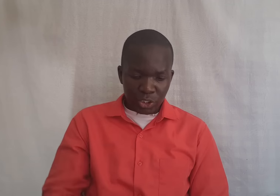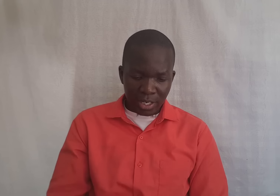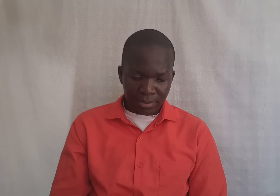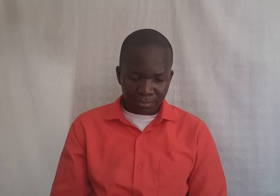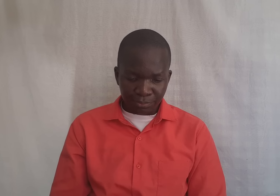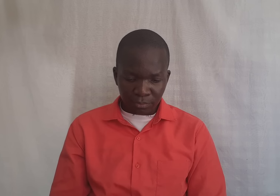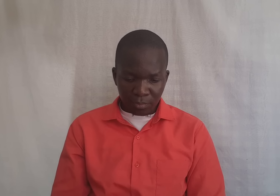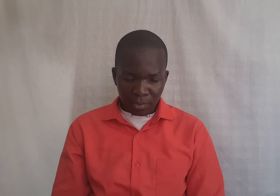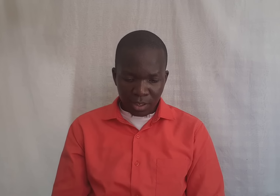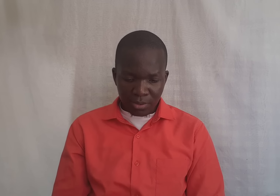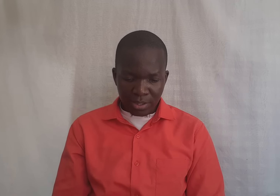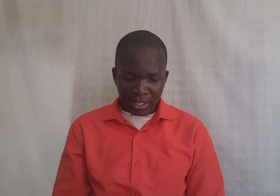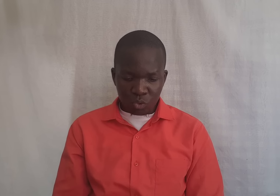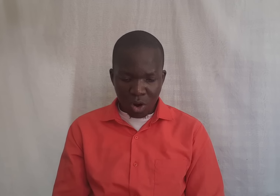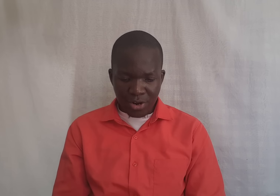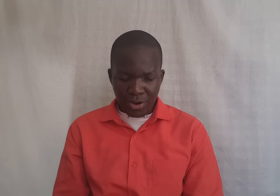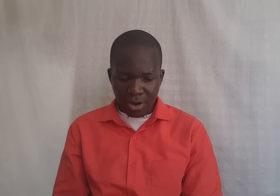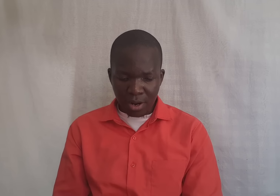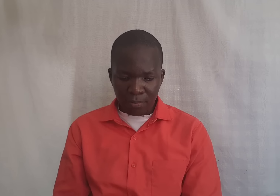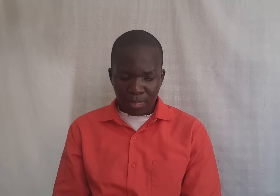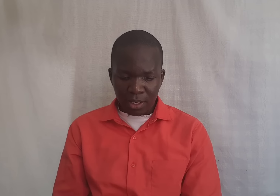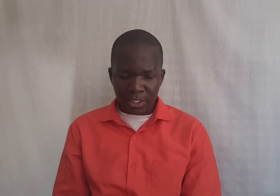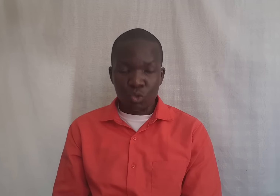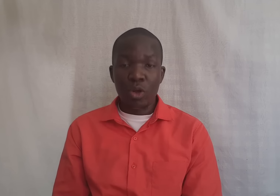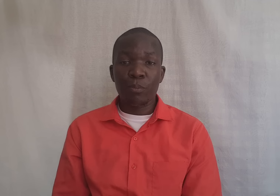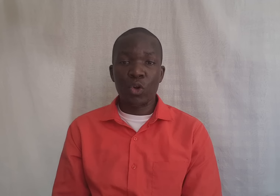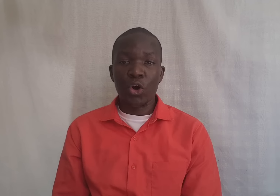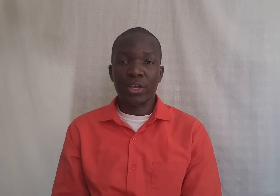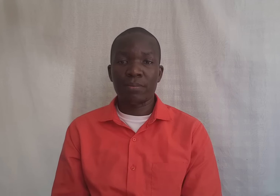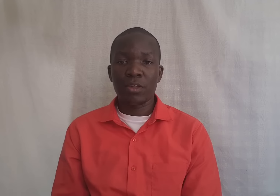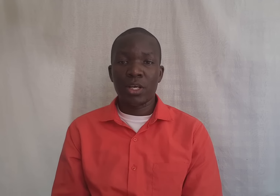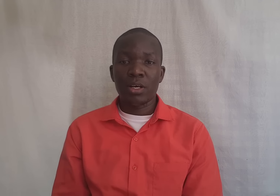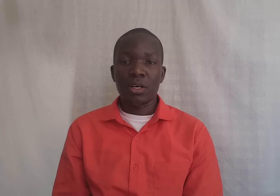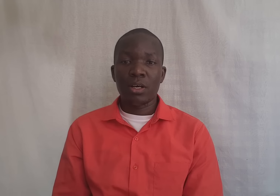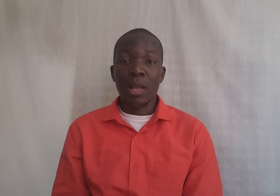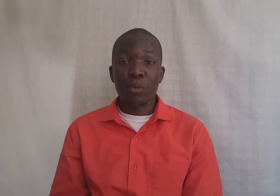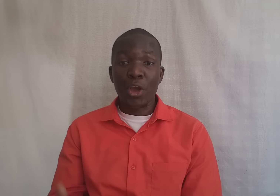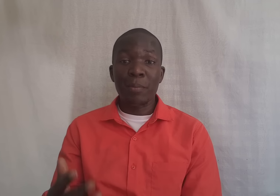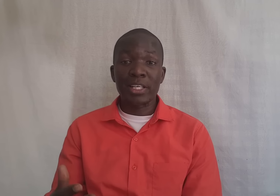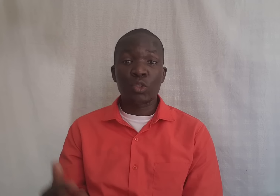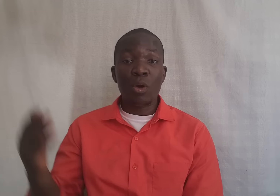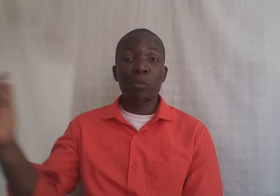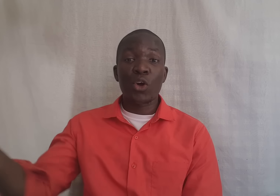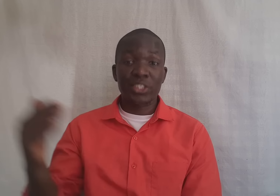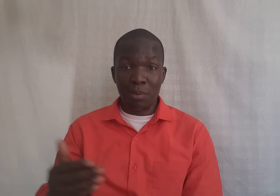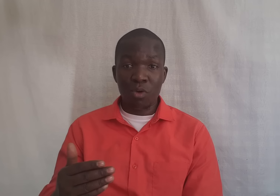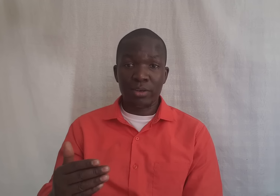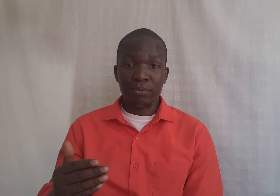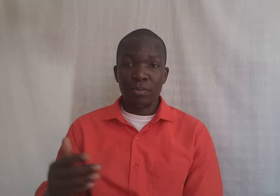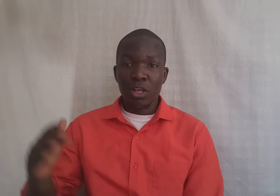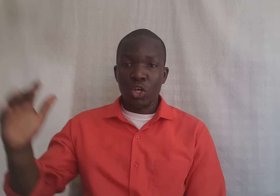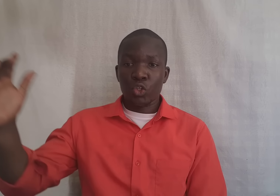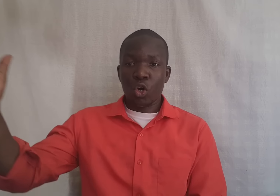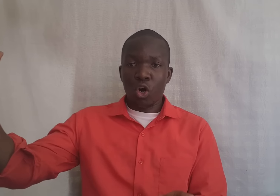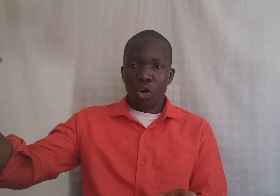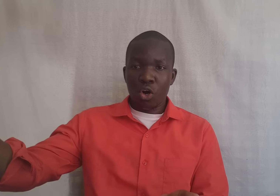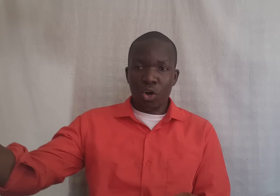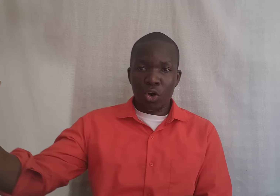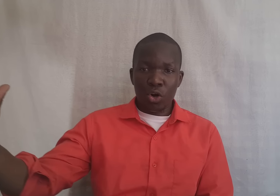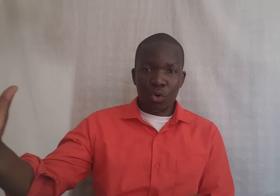dictionary. The next word here is to employ. Employment, to employ someone. So when